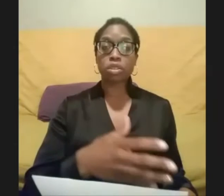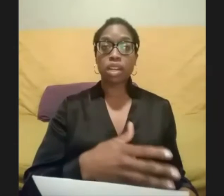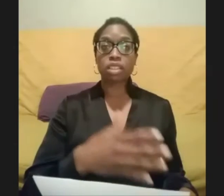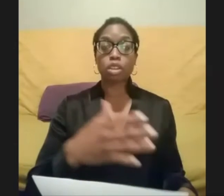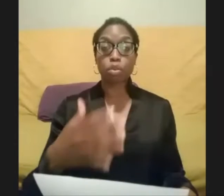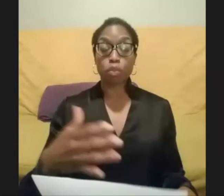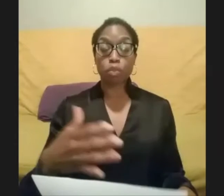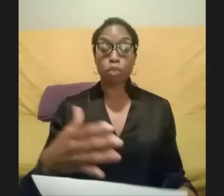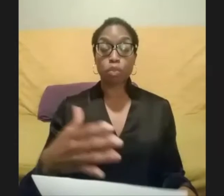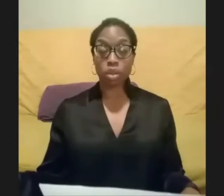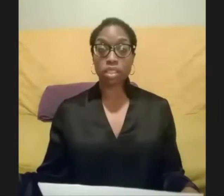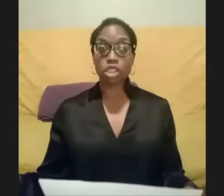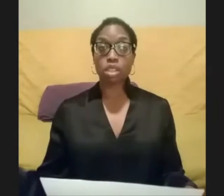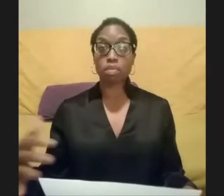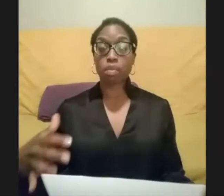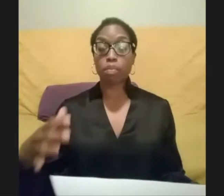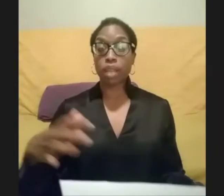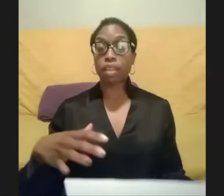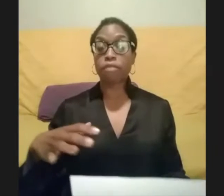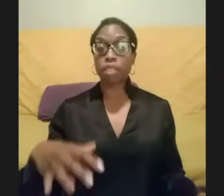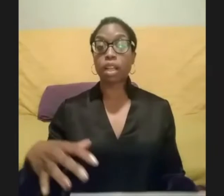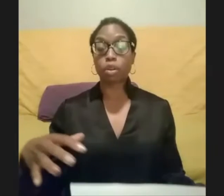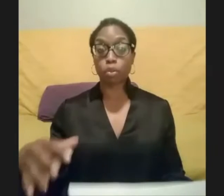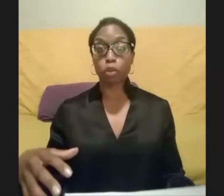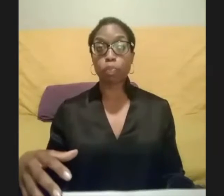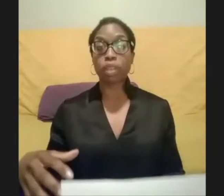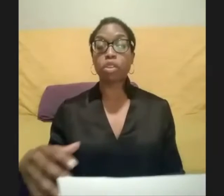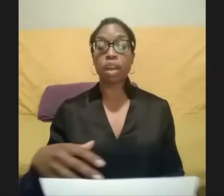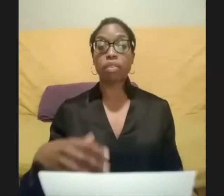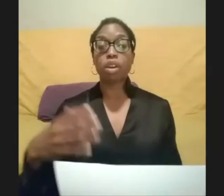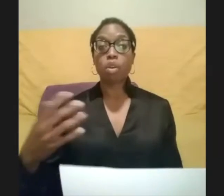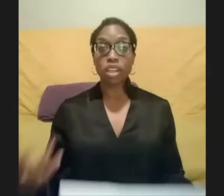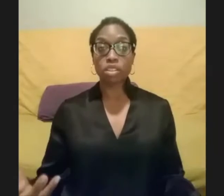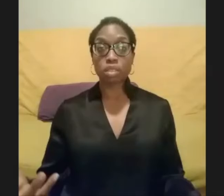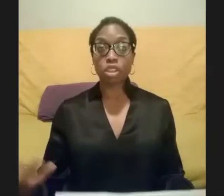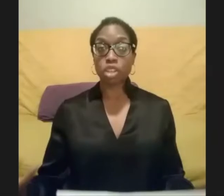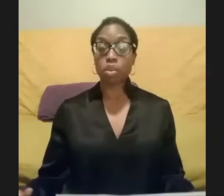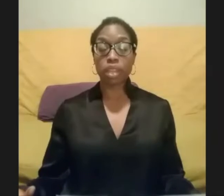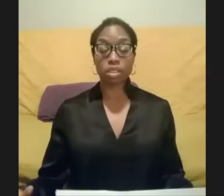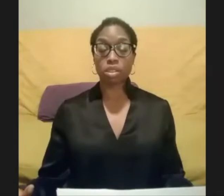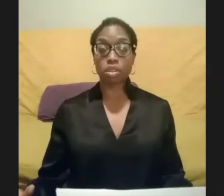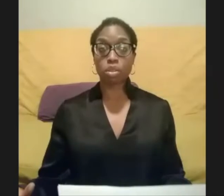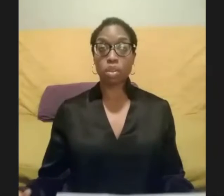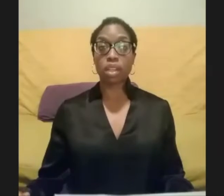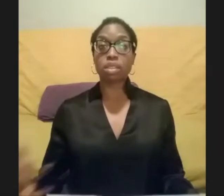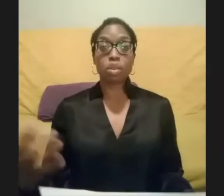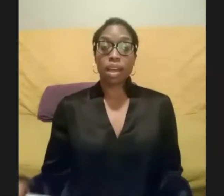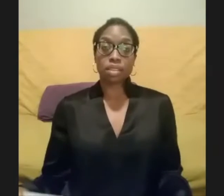is that the group in this organization is mainly a female group. But if you have questions about general cancer screenings, you can ask as